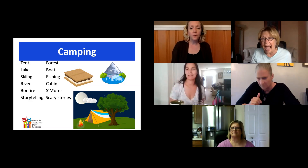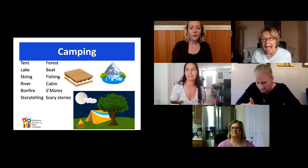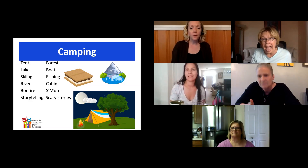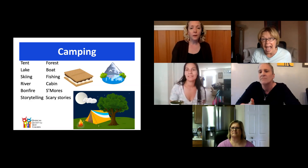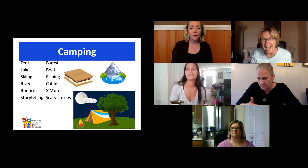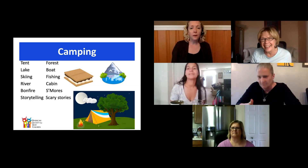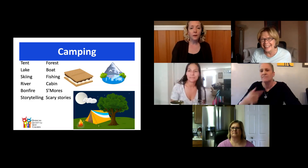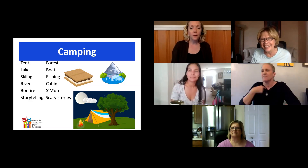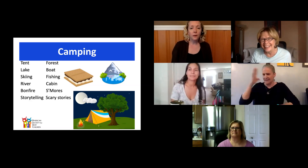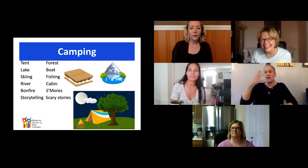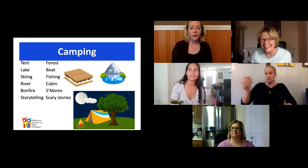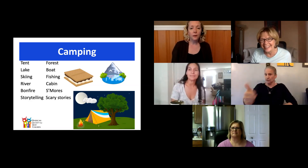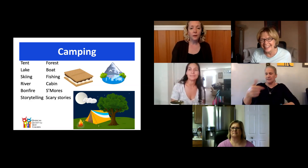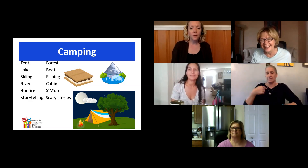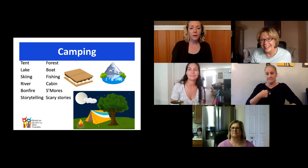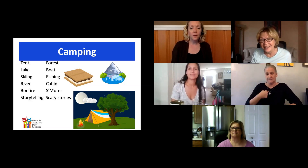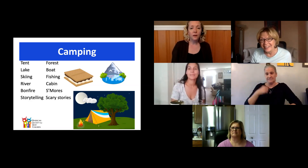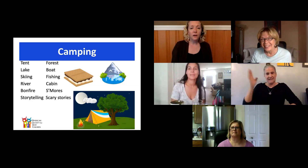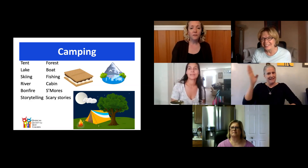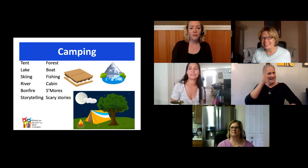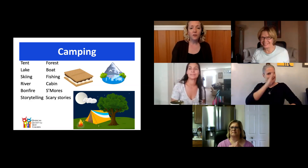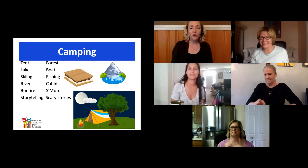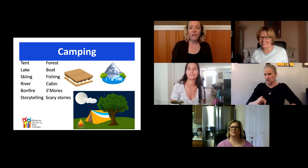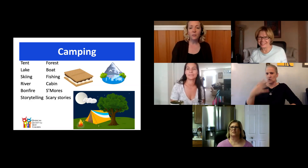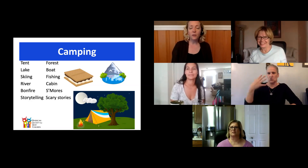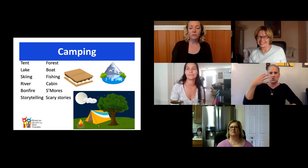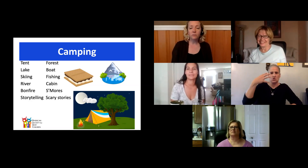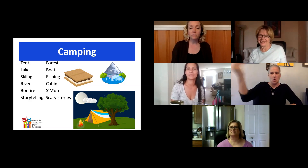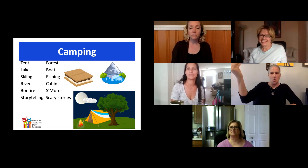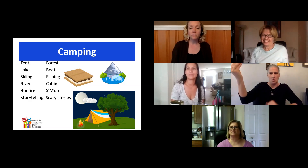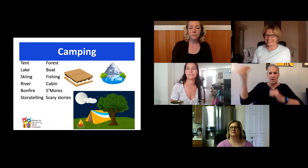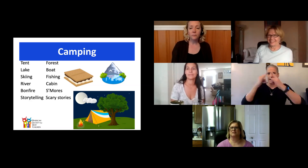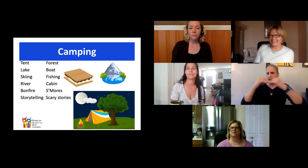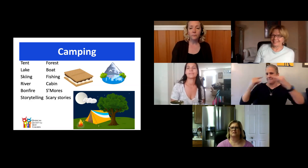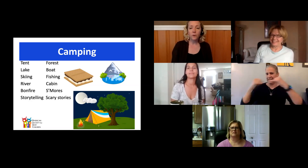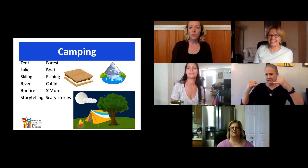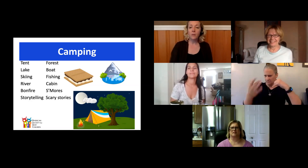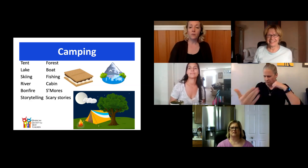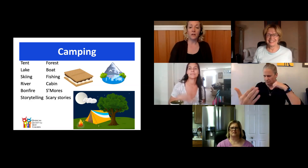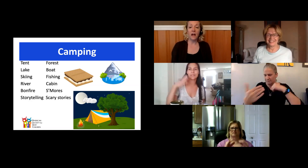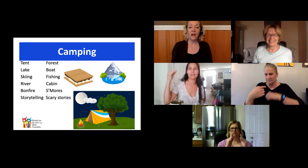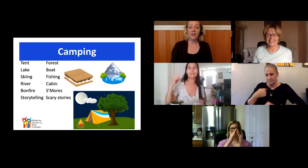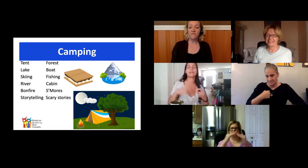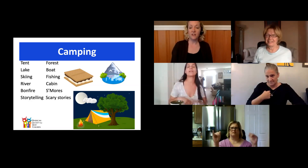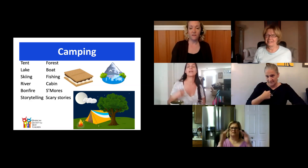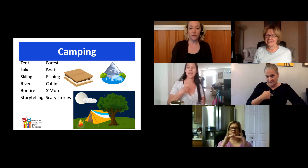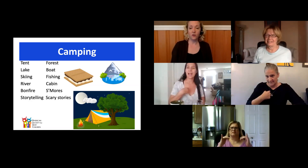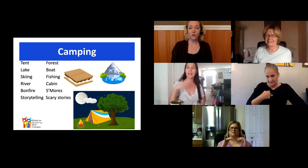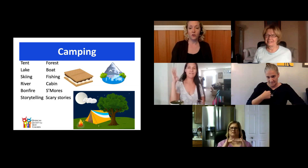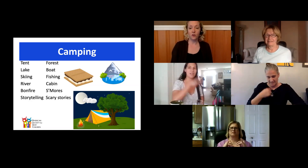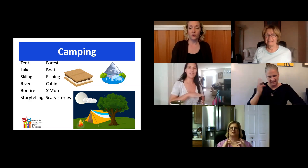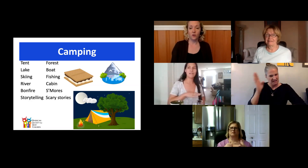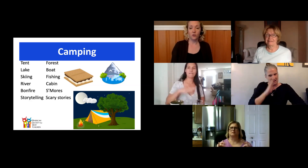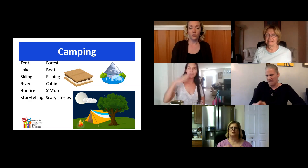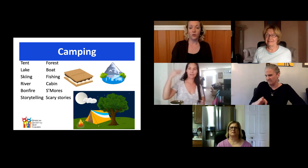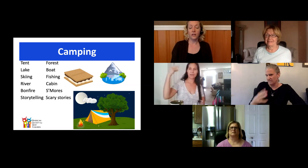I've never gone camping. Okay, perfect. I've never gone camping.